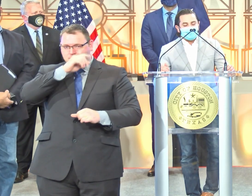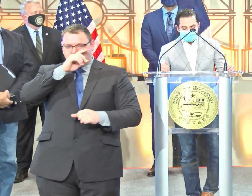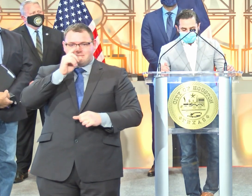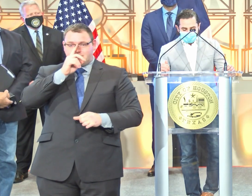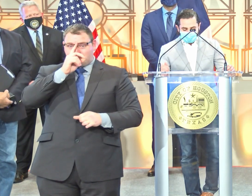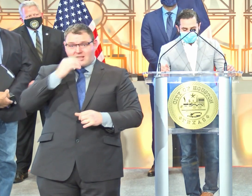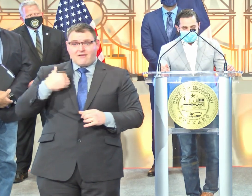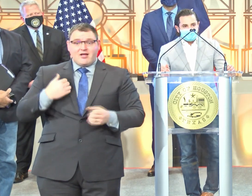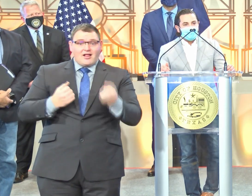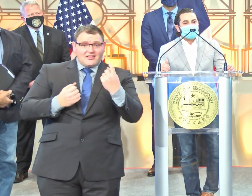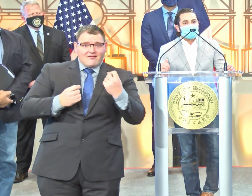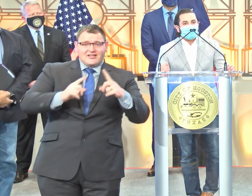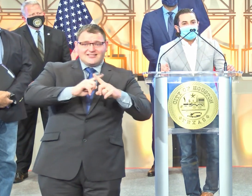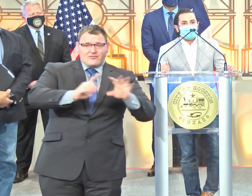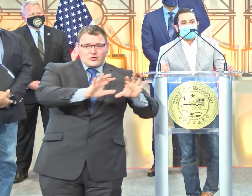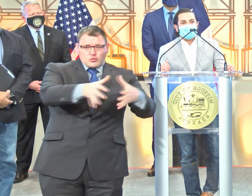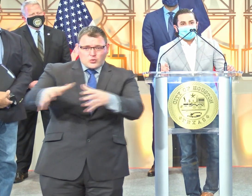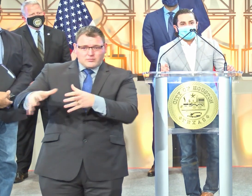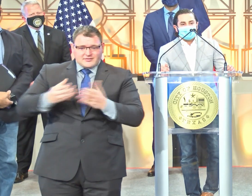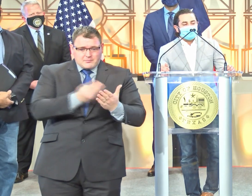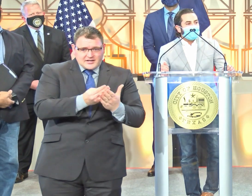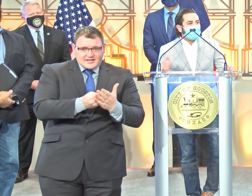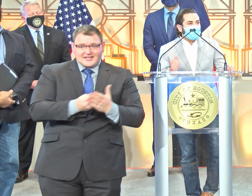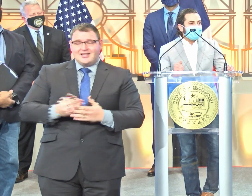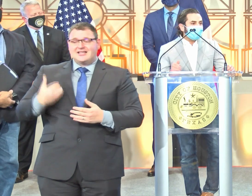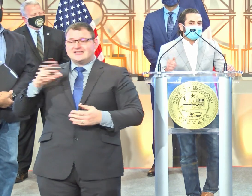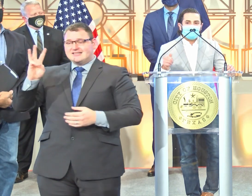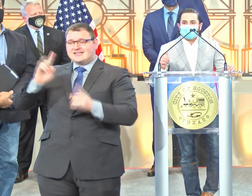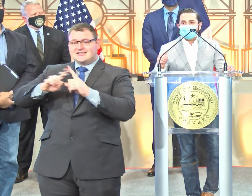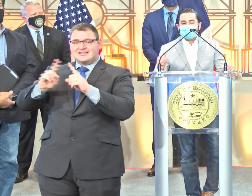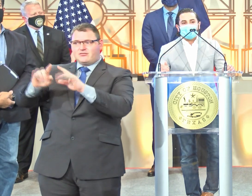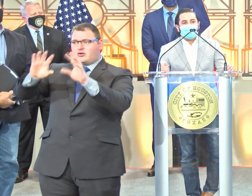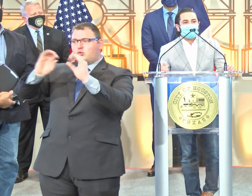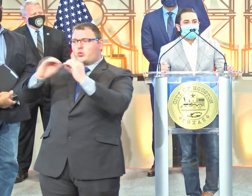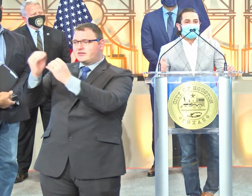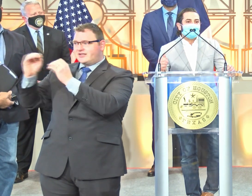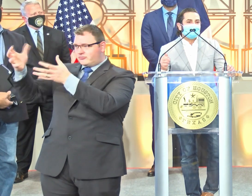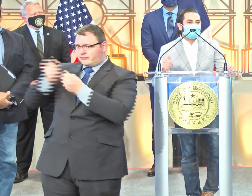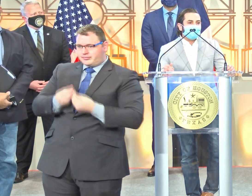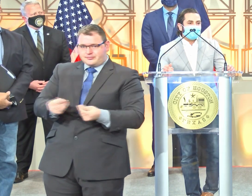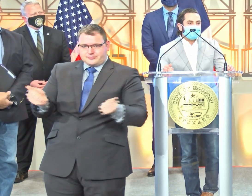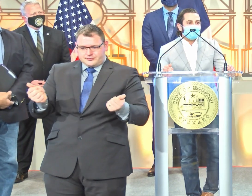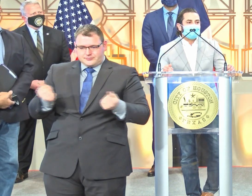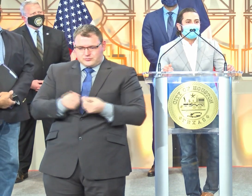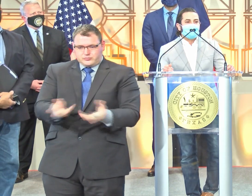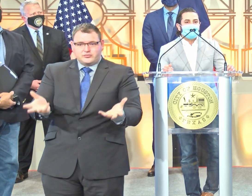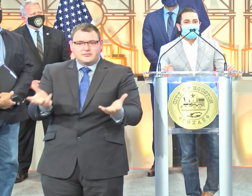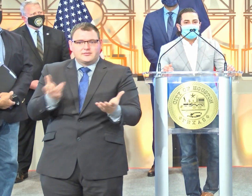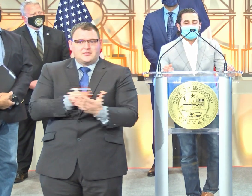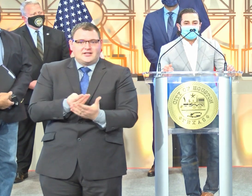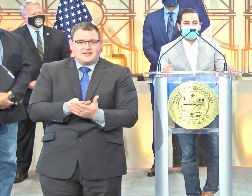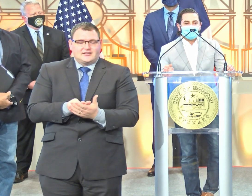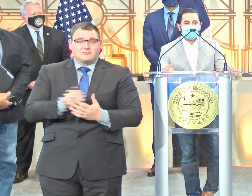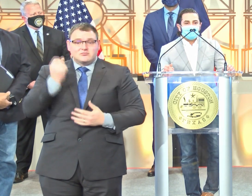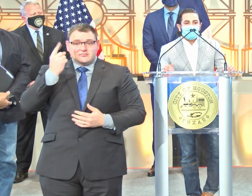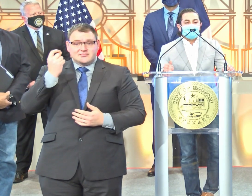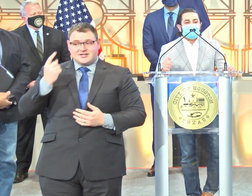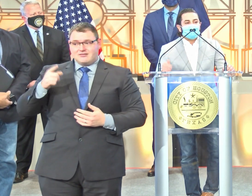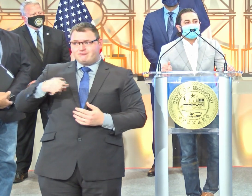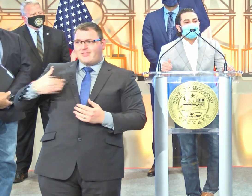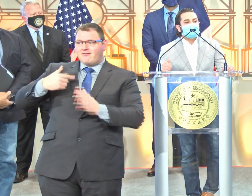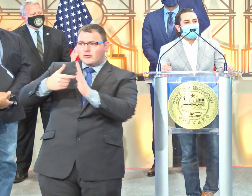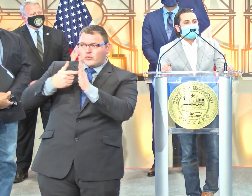Thank you, Mayor. This is truly a moonshot for the city, for the county, and for